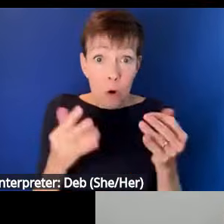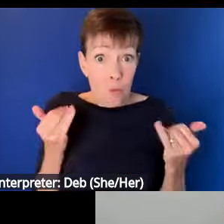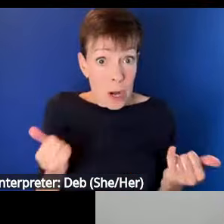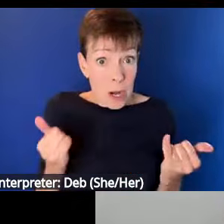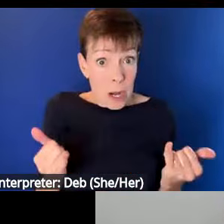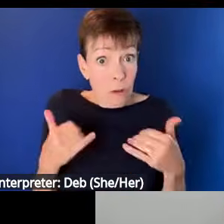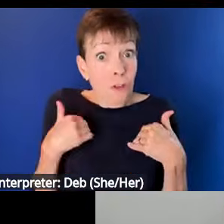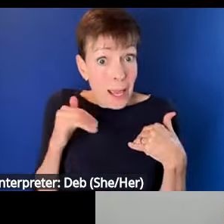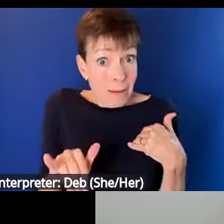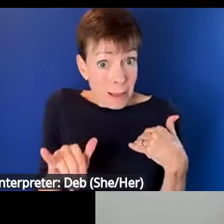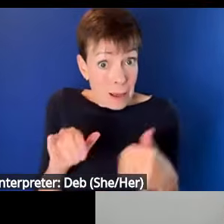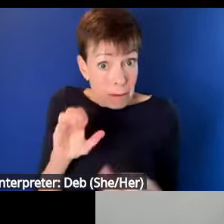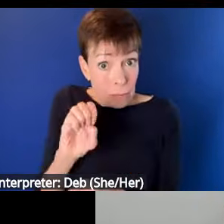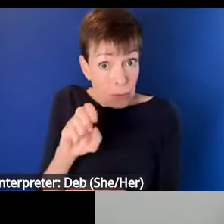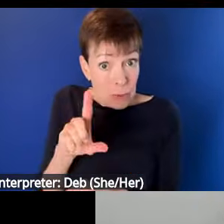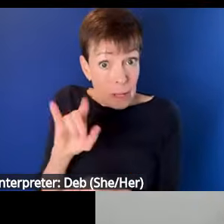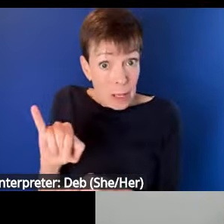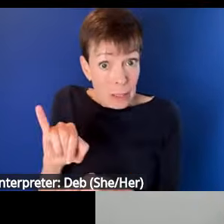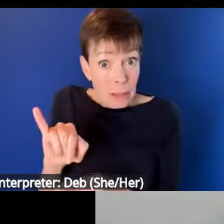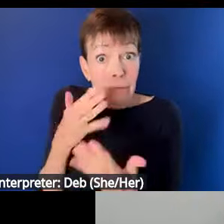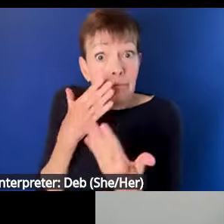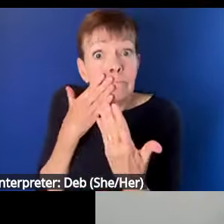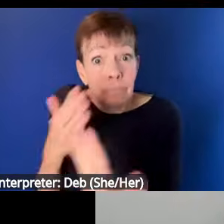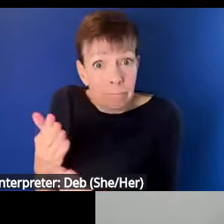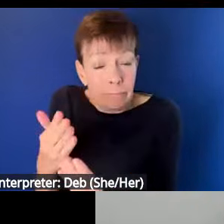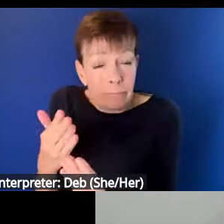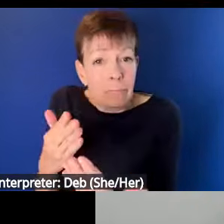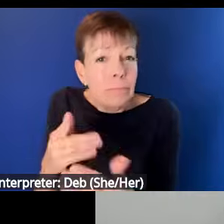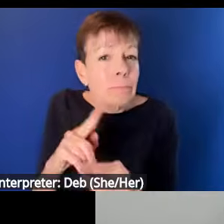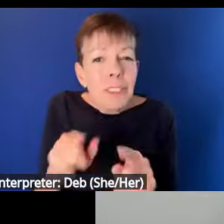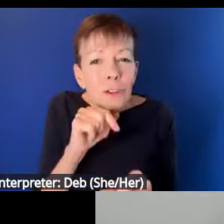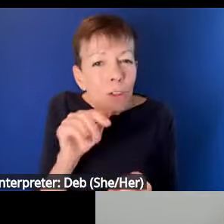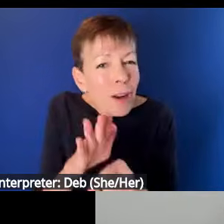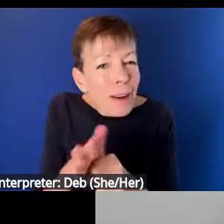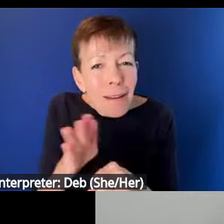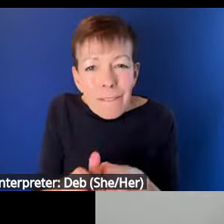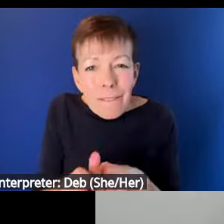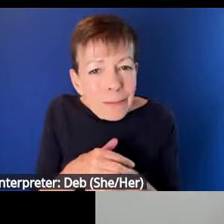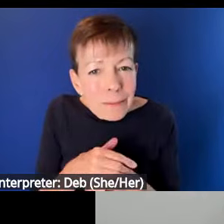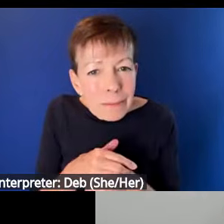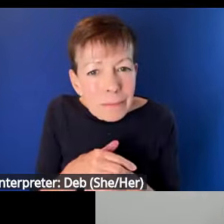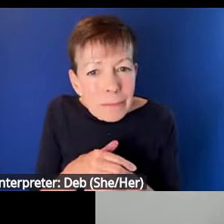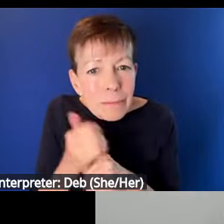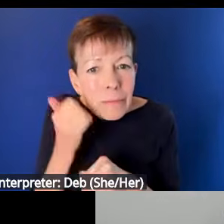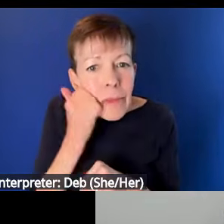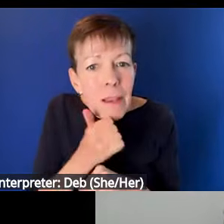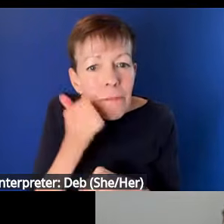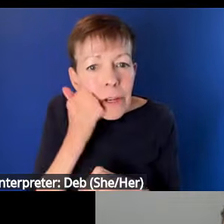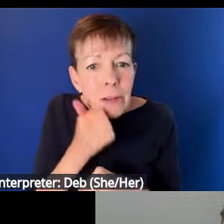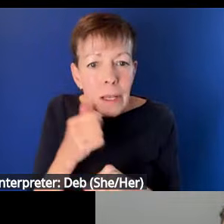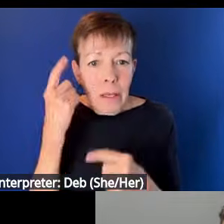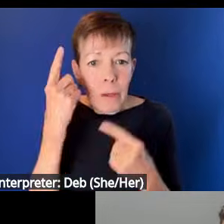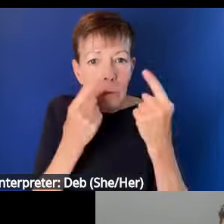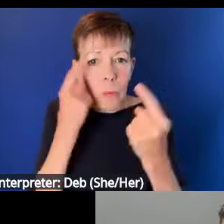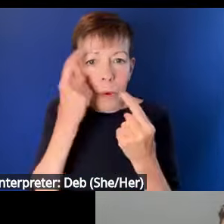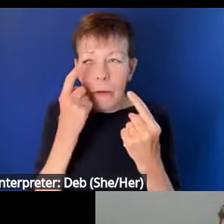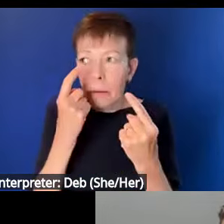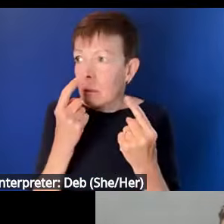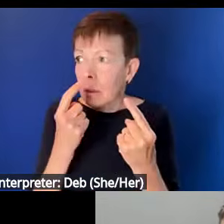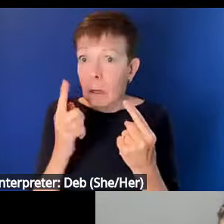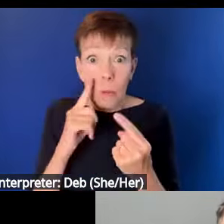I'm truly grateful for that, but it's not enough. Every day we wake up wondering if this is the day that we're gonna lose it